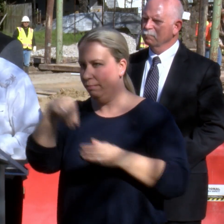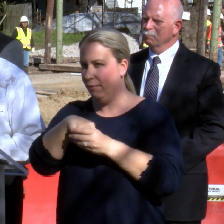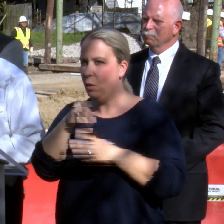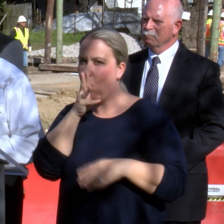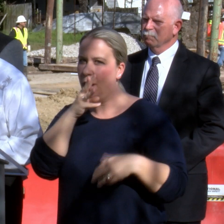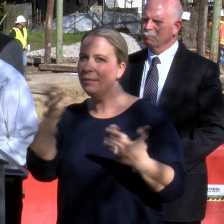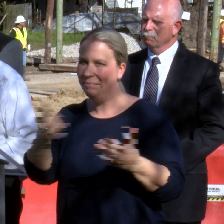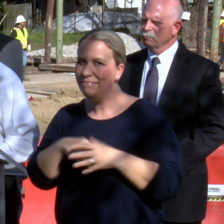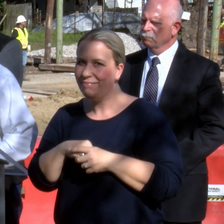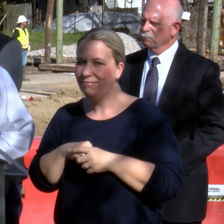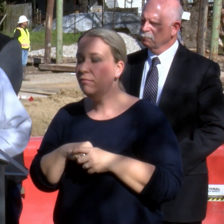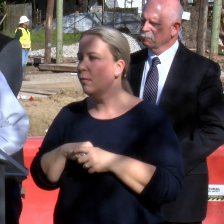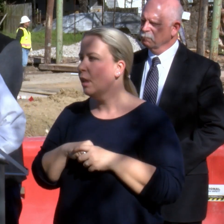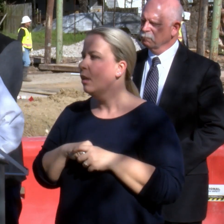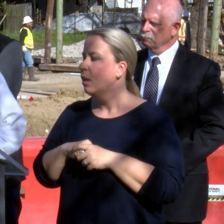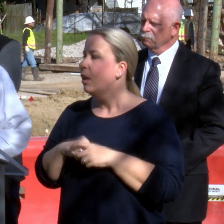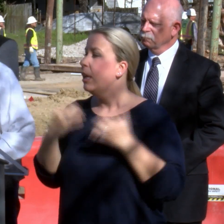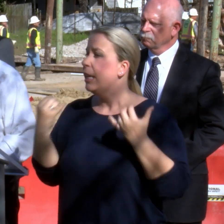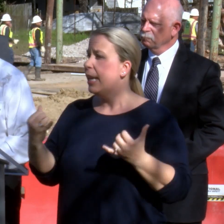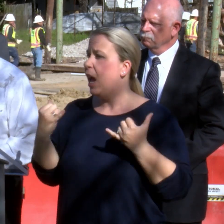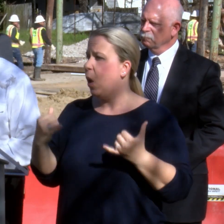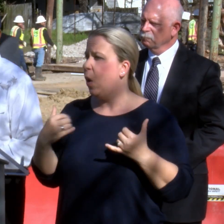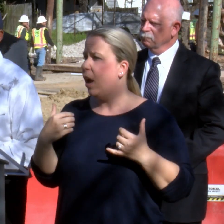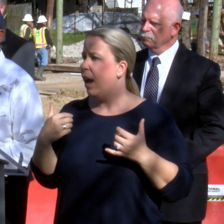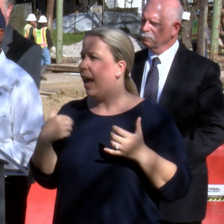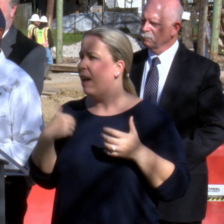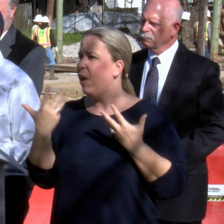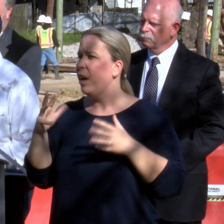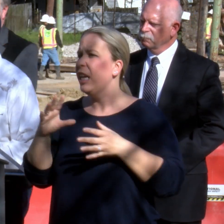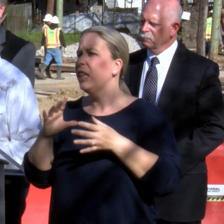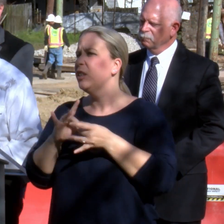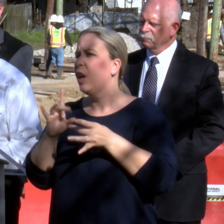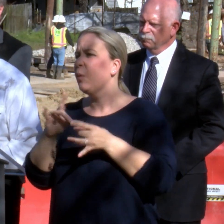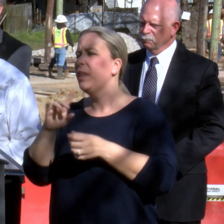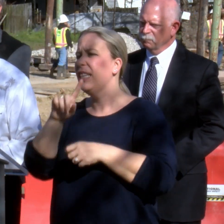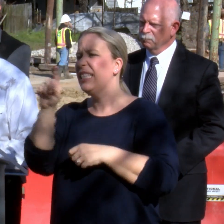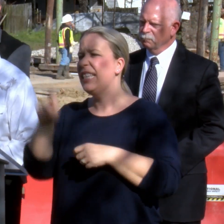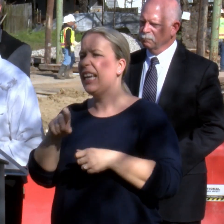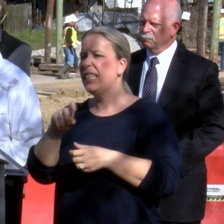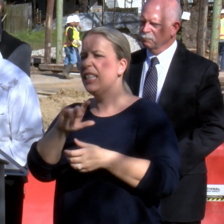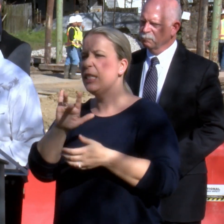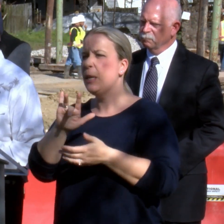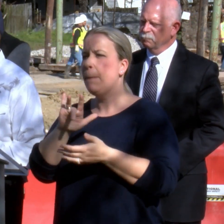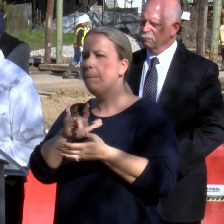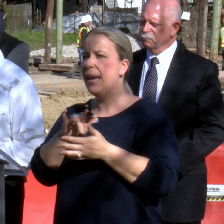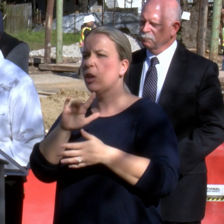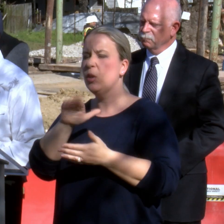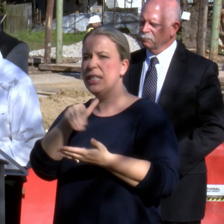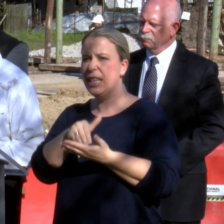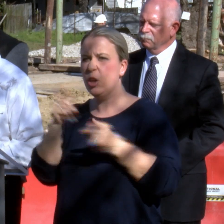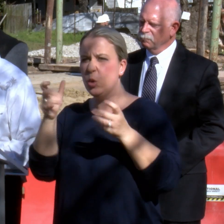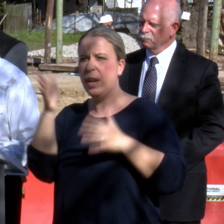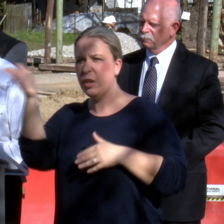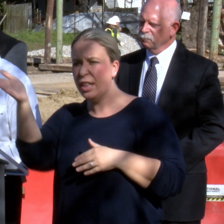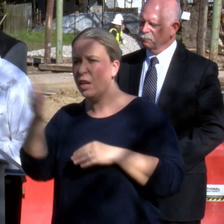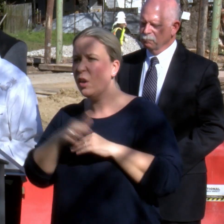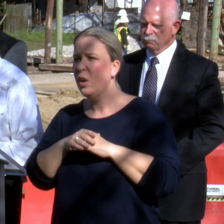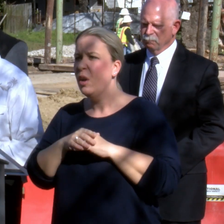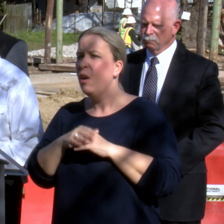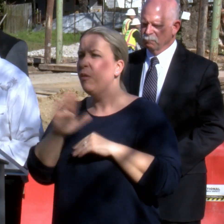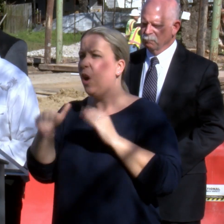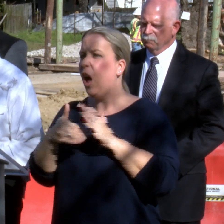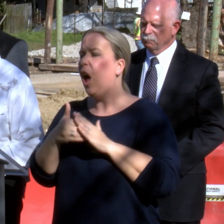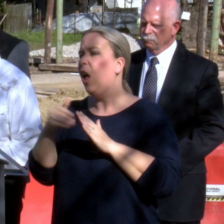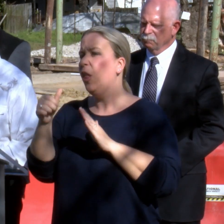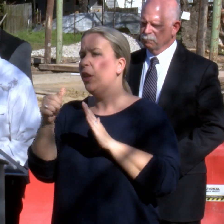that's where things are. I've had an opportunity to talk to Bill McKean with the Texas Medical Center for the elective surgeries.